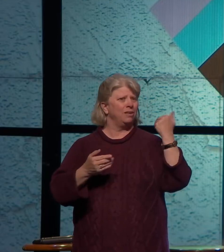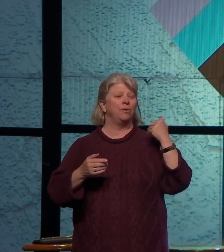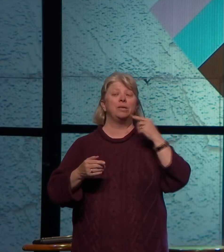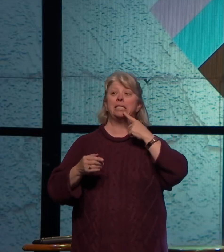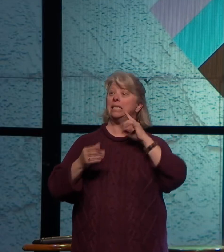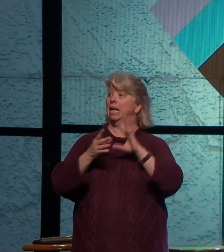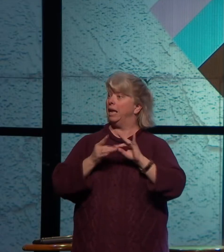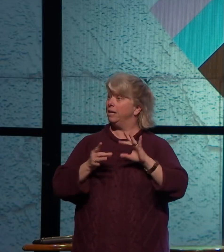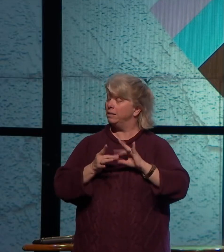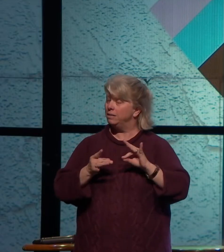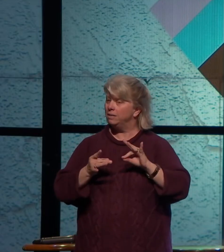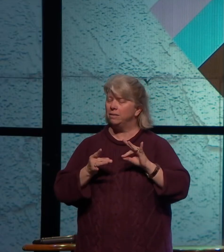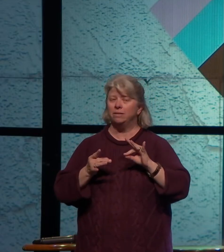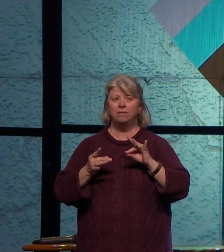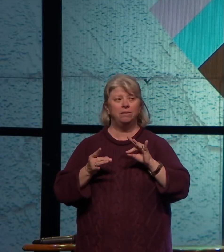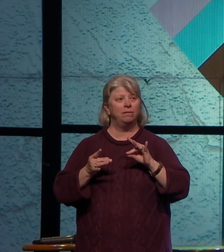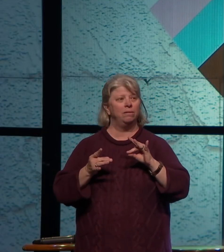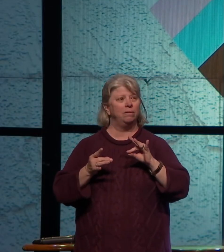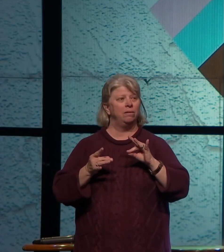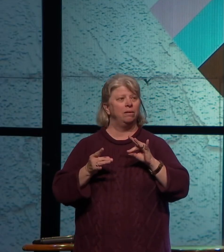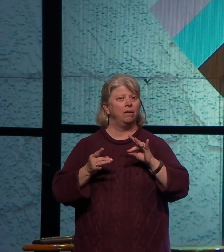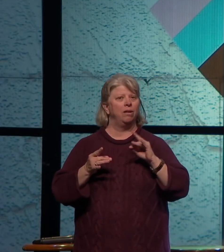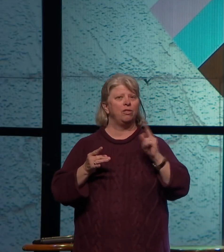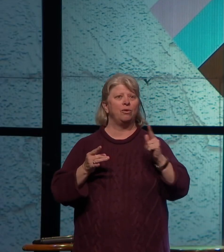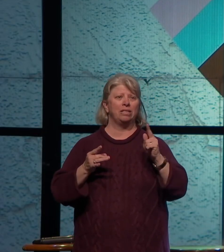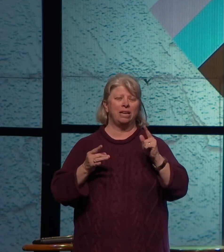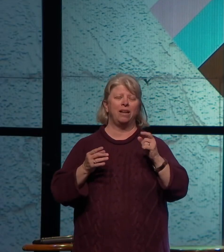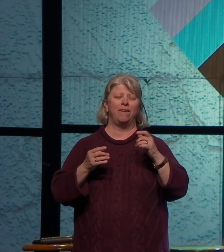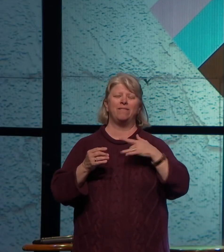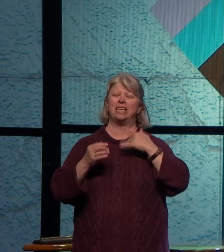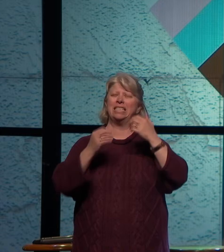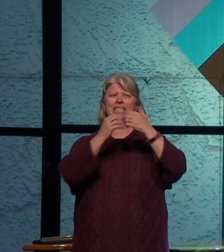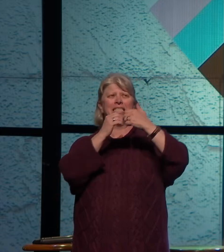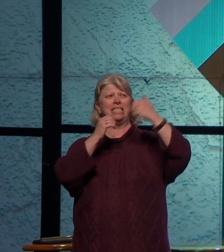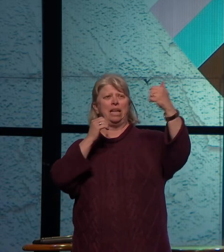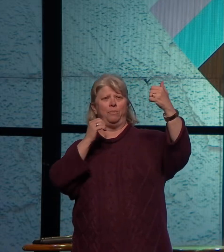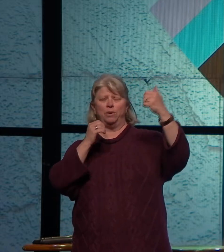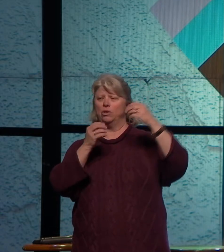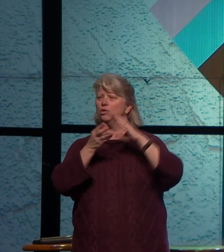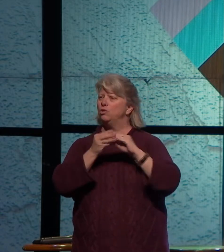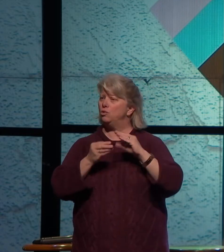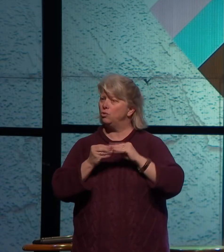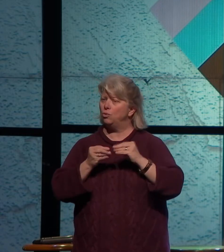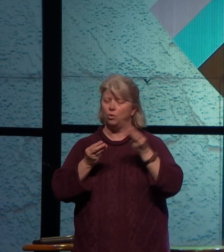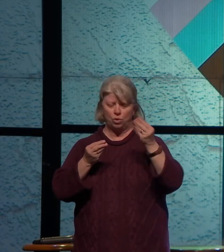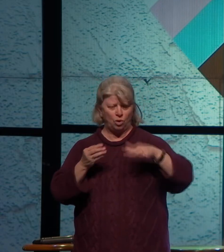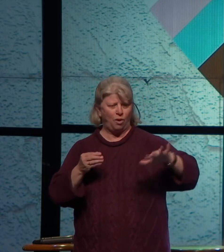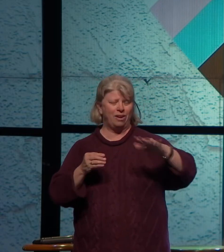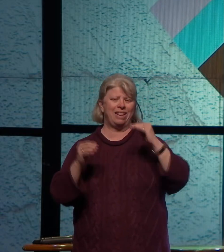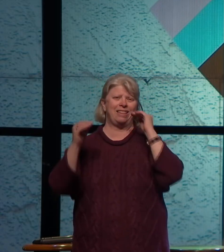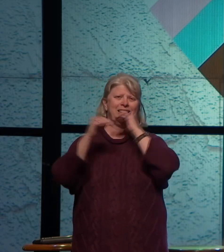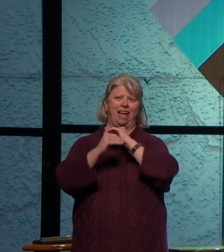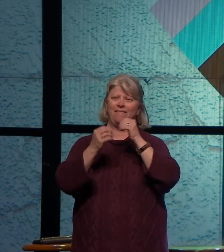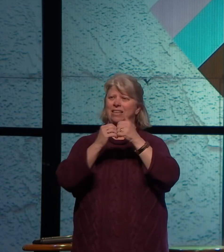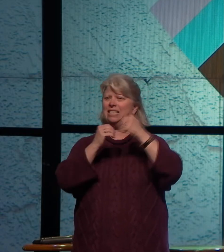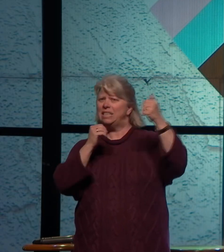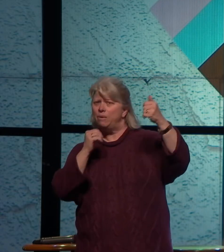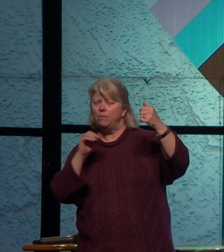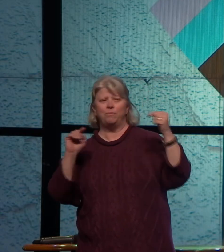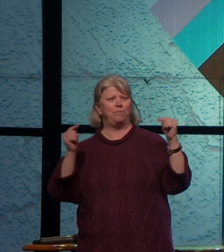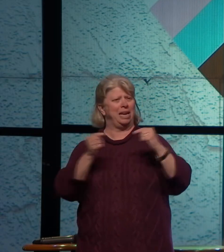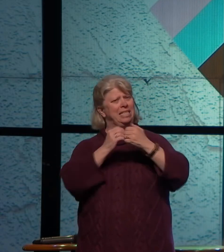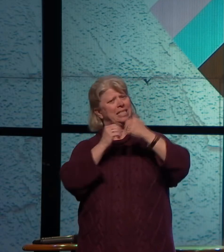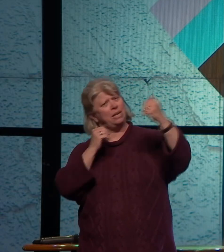that there's a lie of separation. That's the story of the garden. And this lie of separation, this